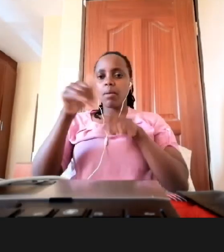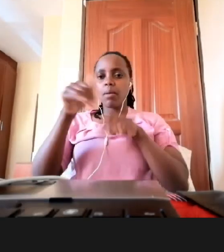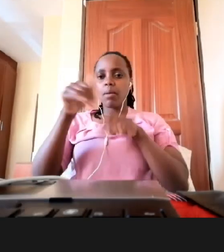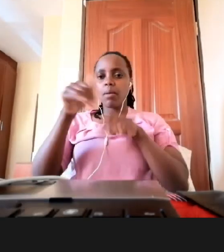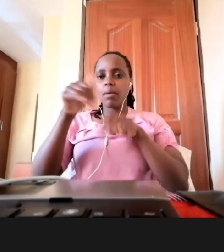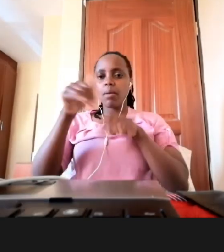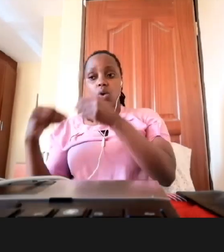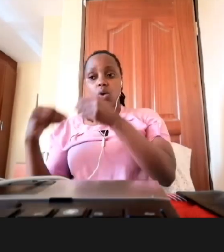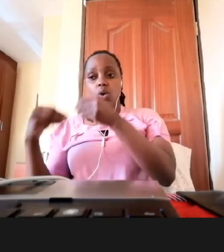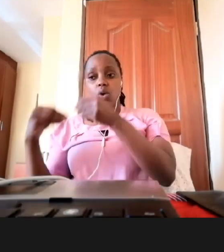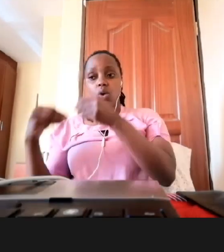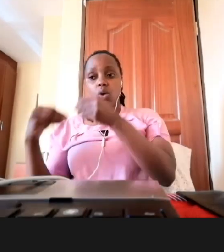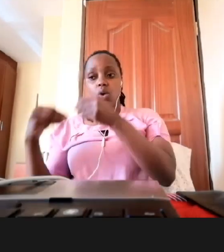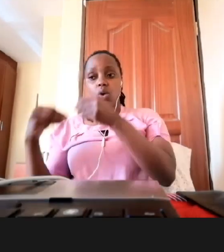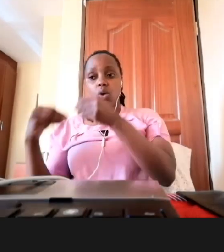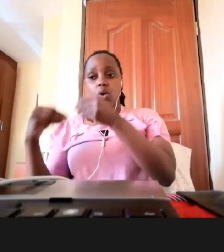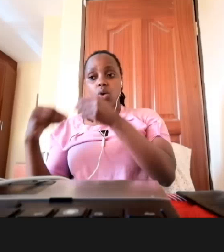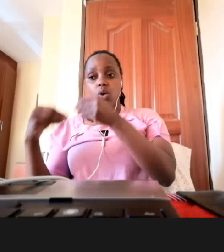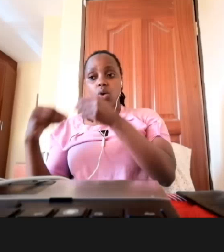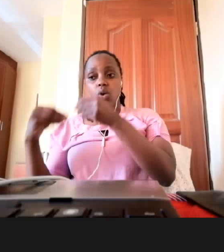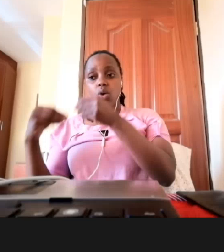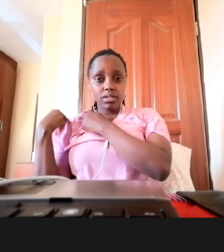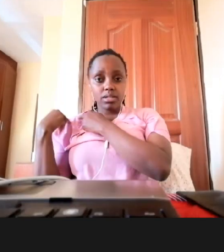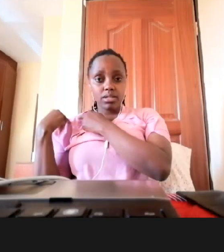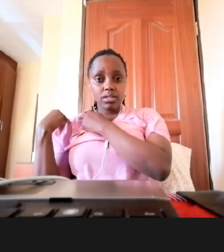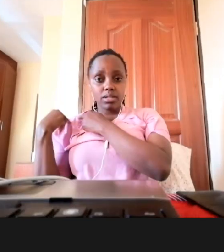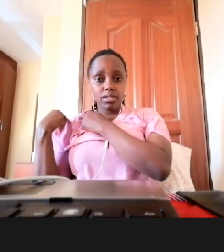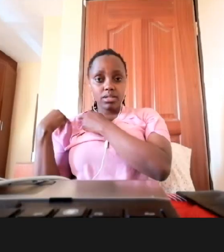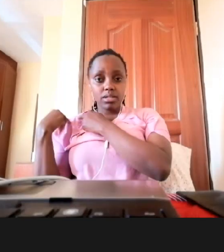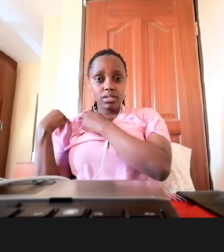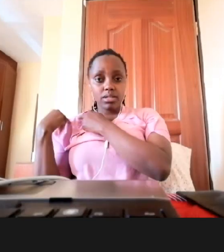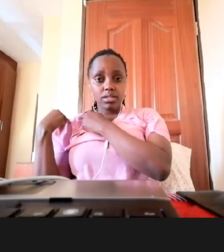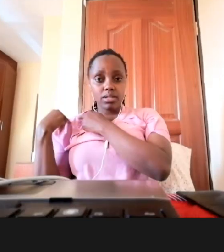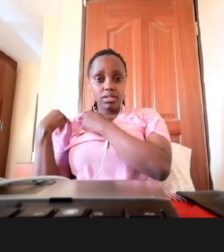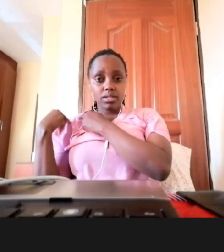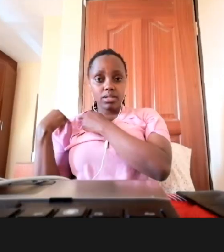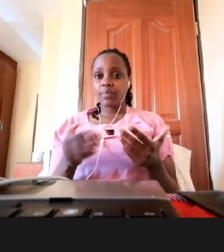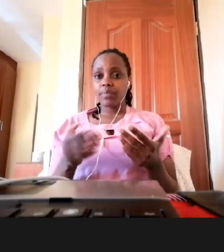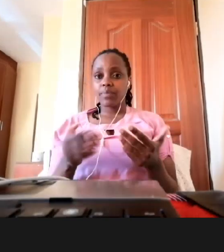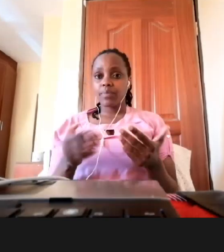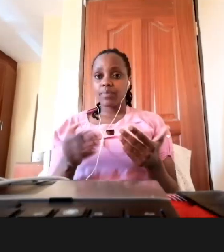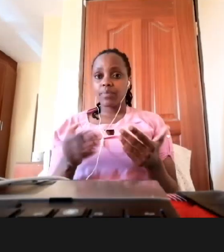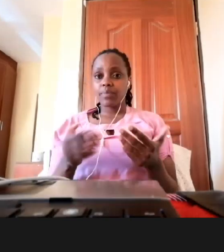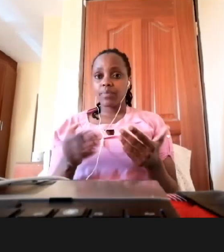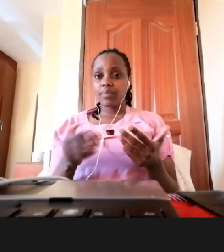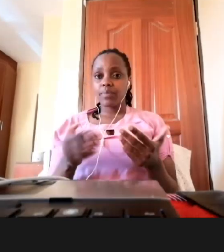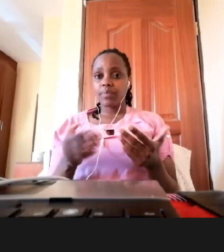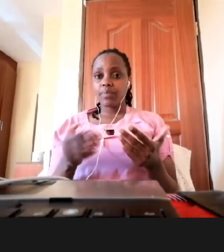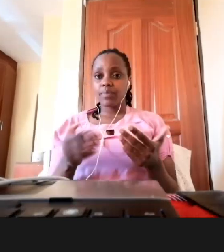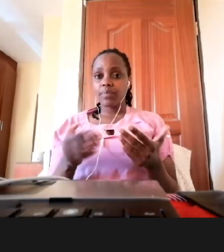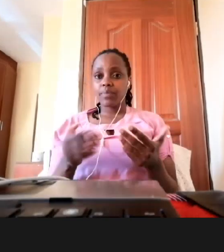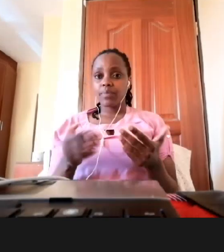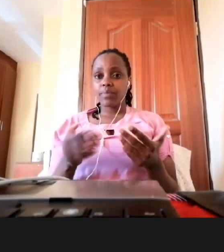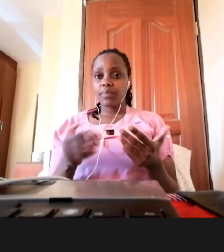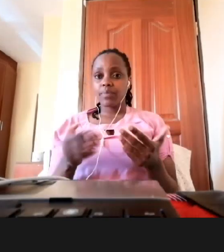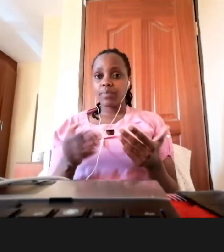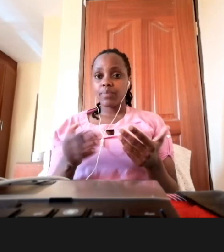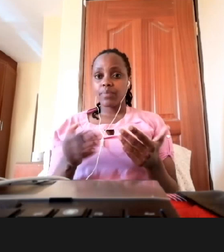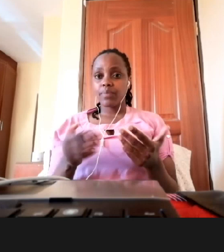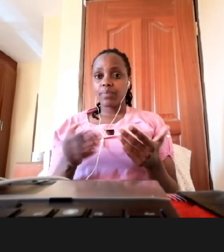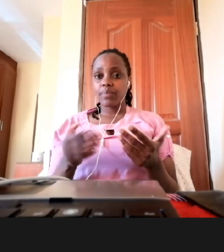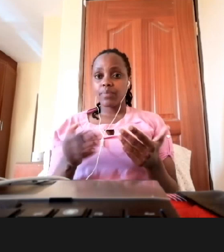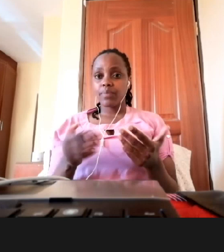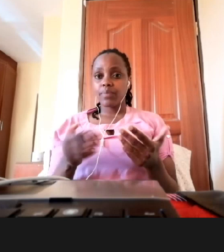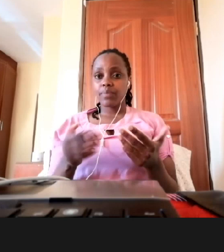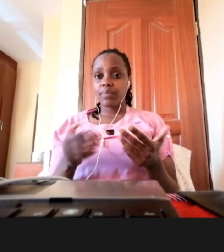assigned. This was criticized, it was critiqued, data gaps were identified, and the draft thoroughly reviewed.